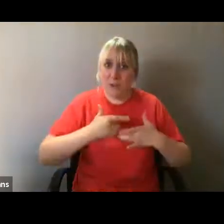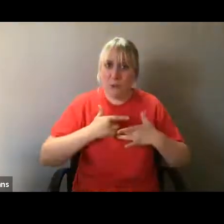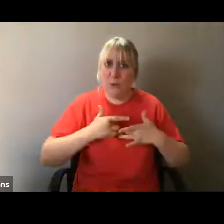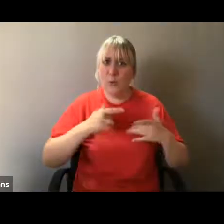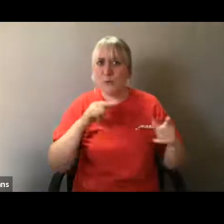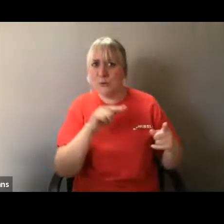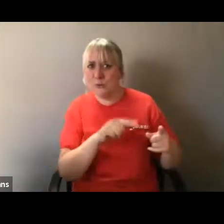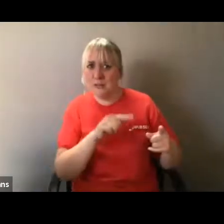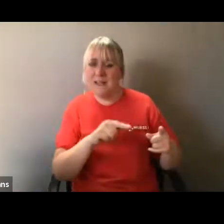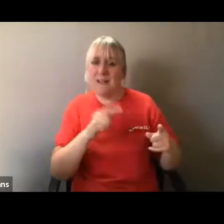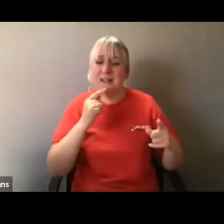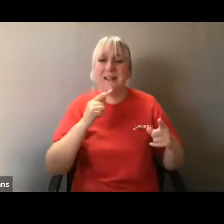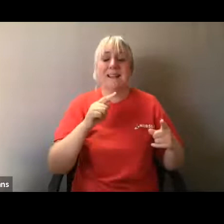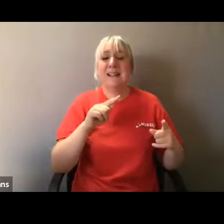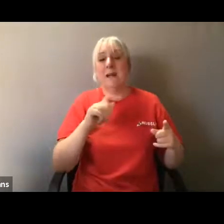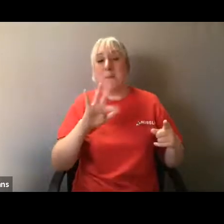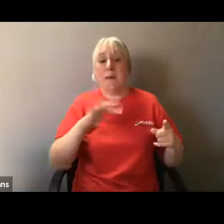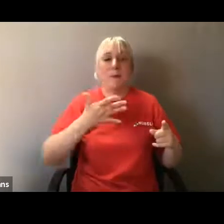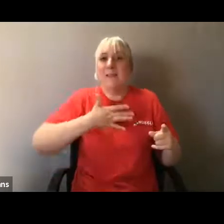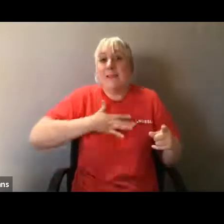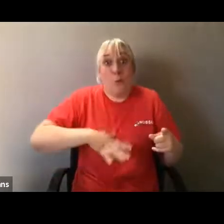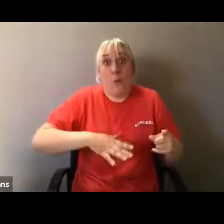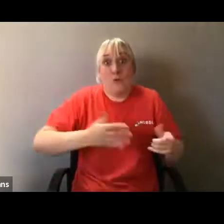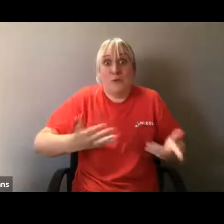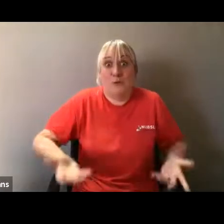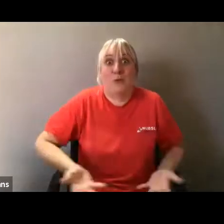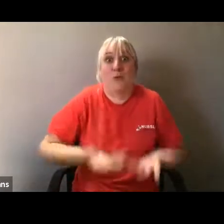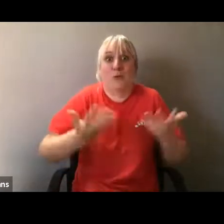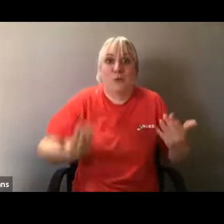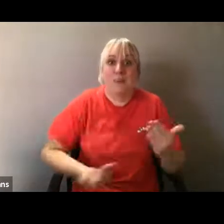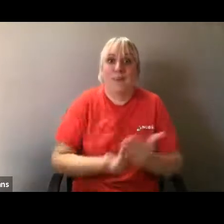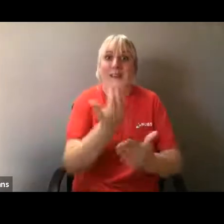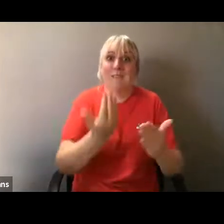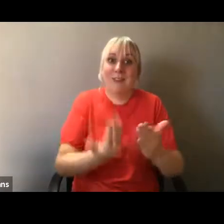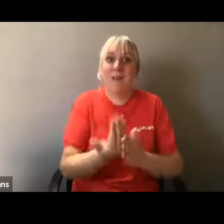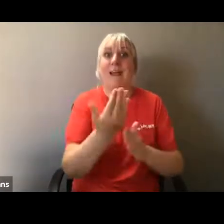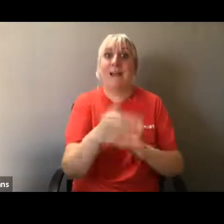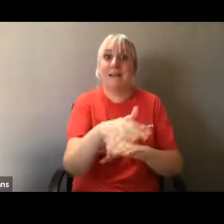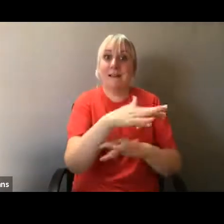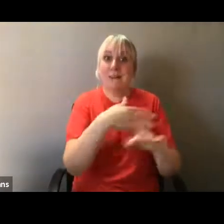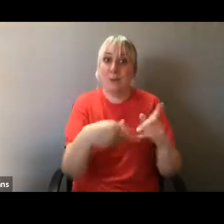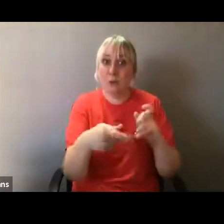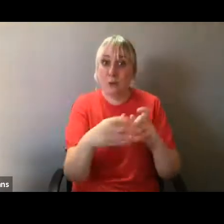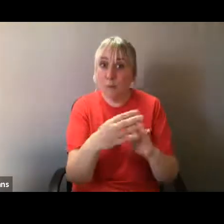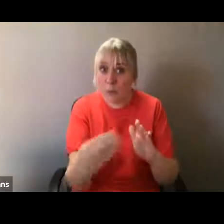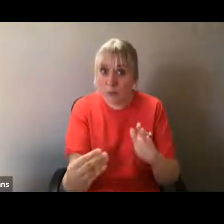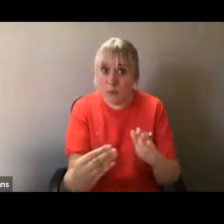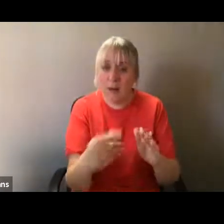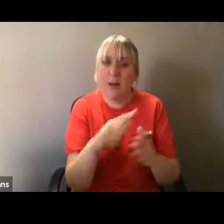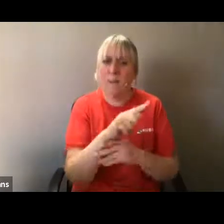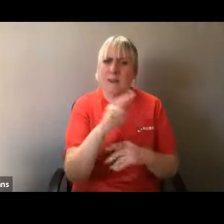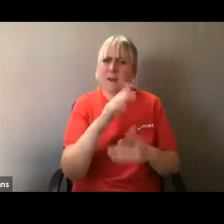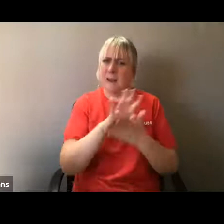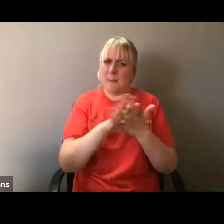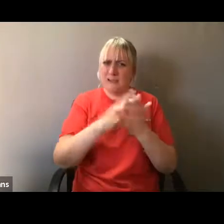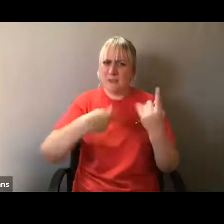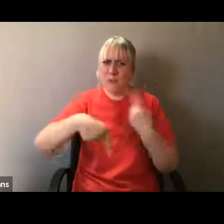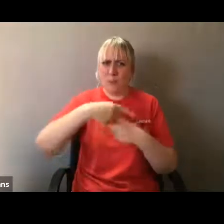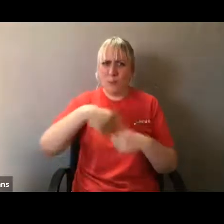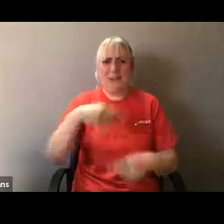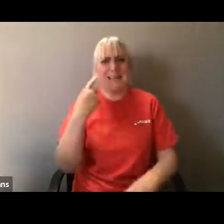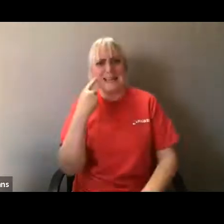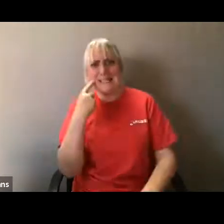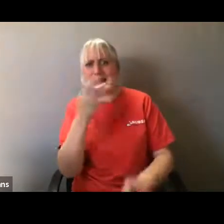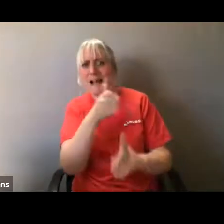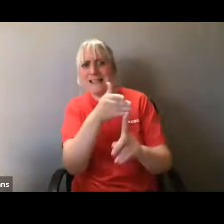a reinvigorated model of disability, social model of disability, but it will enable us to more easily identify who